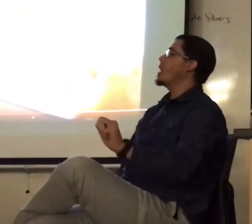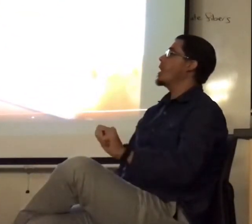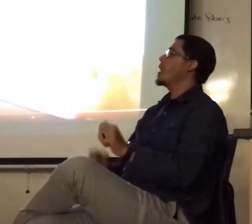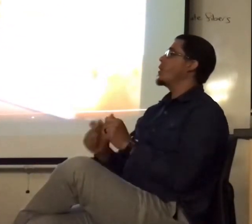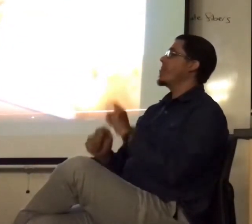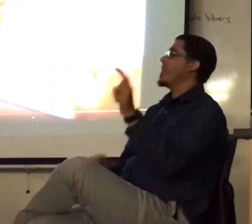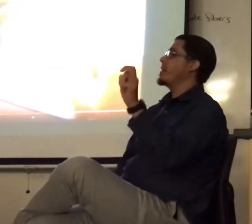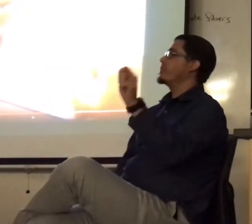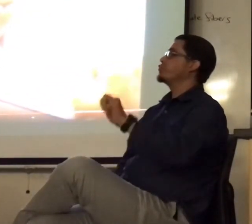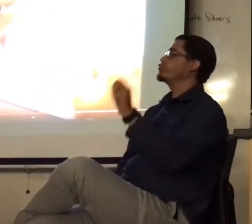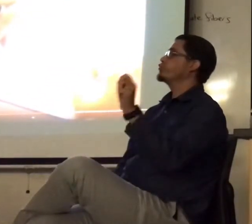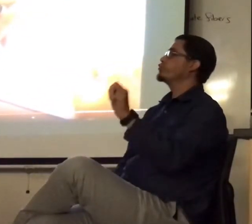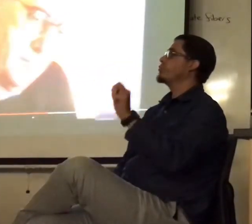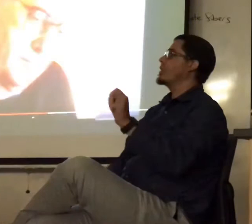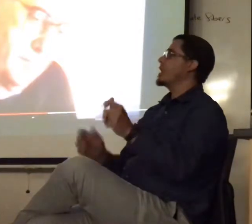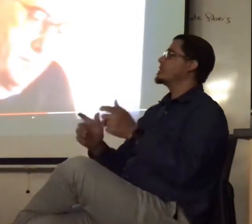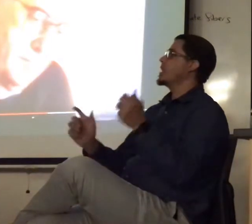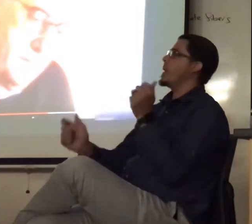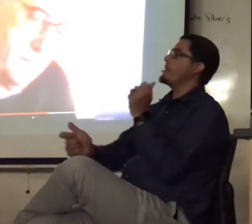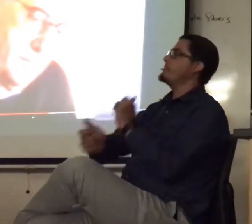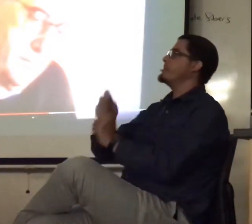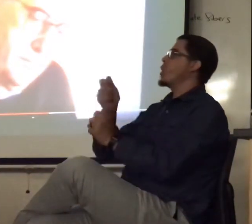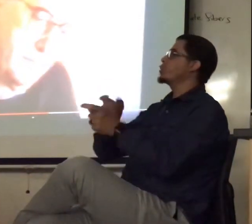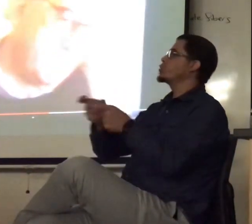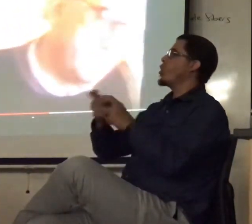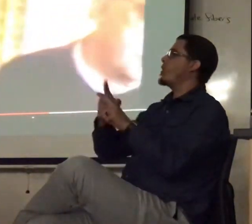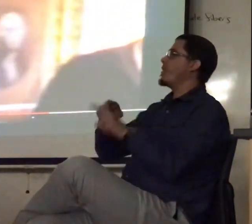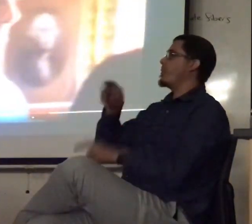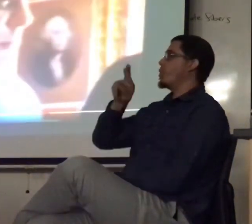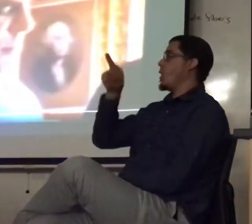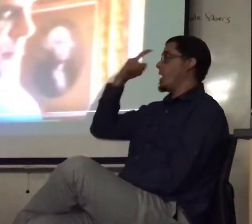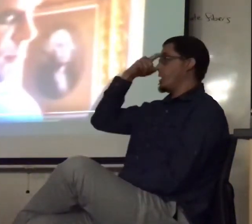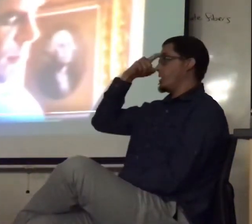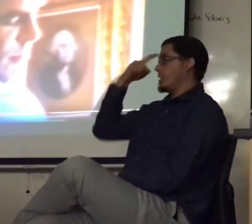the left hand getting its major control from the right half brain.